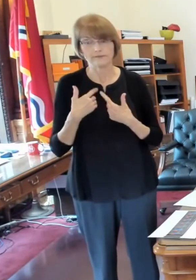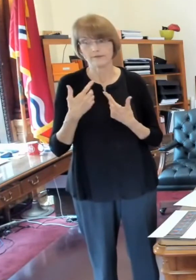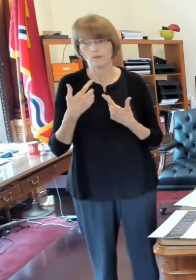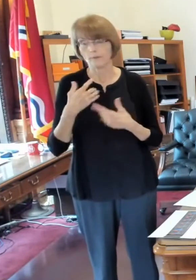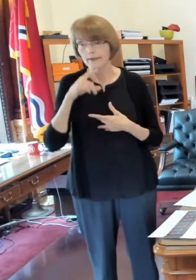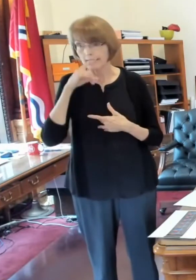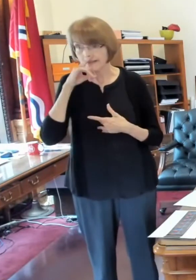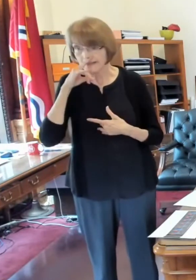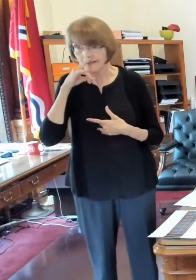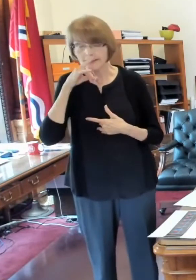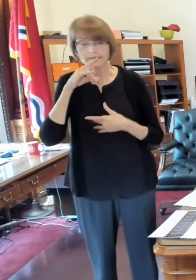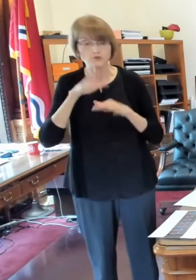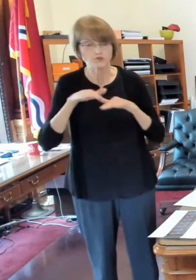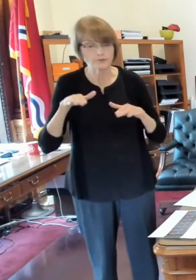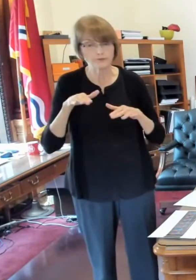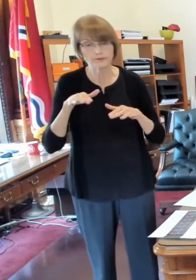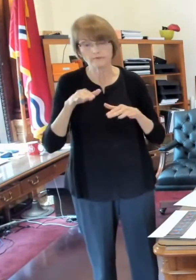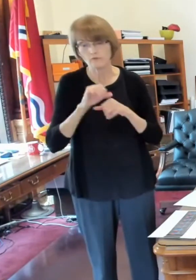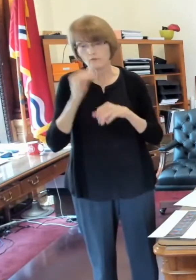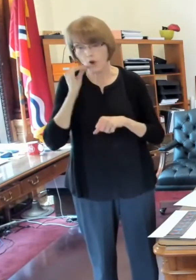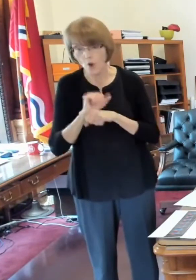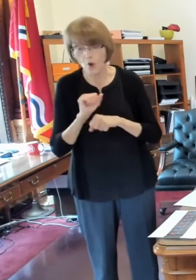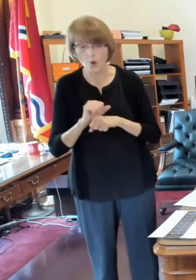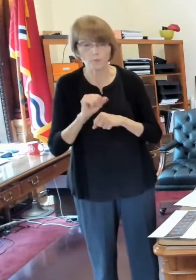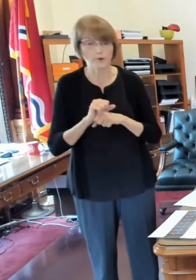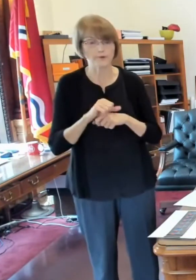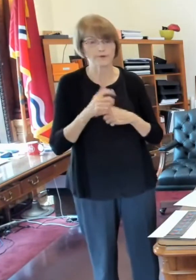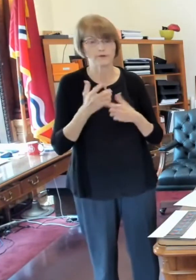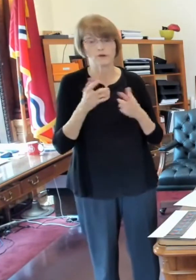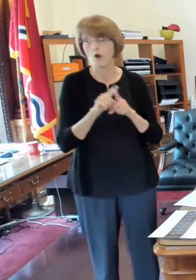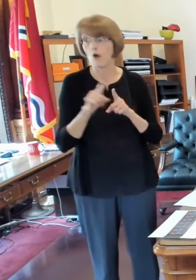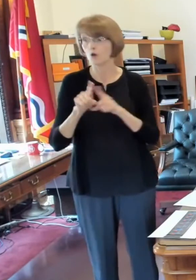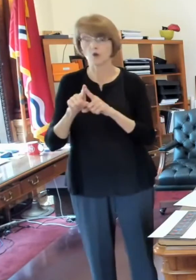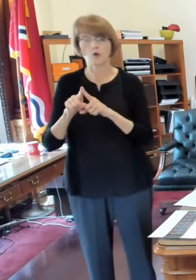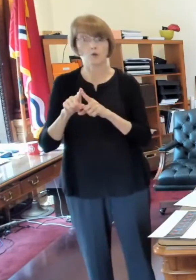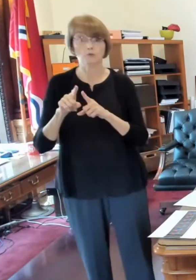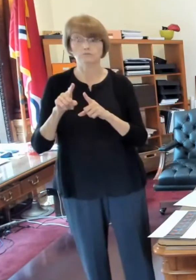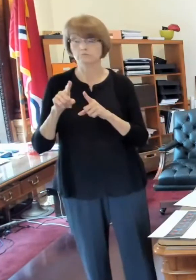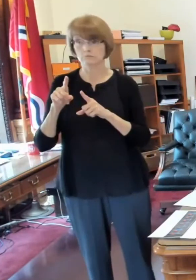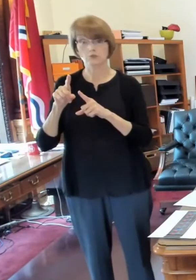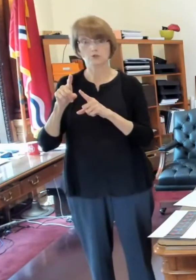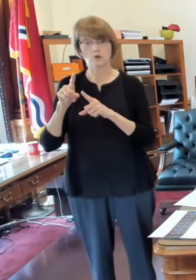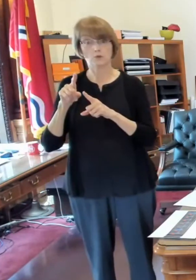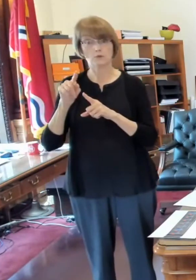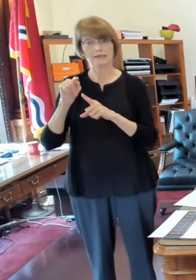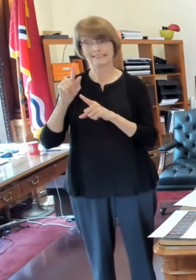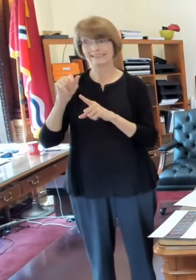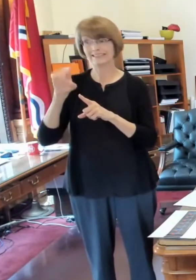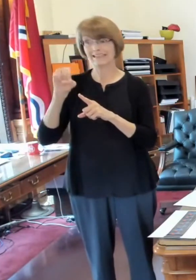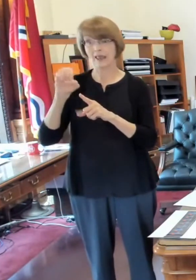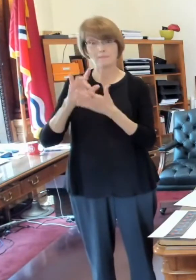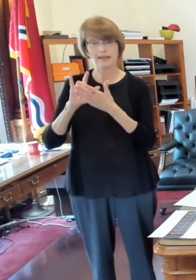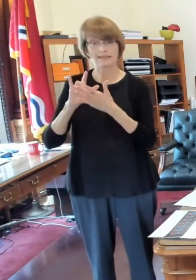homework. People need to use telemedicine. You can visit your doctor and often just via